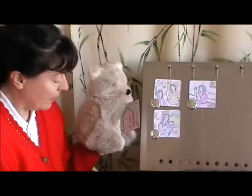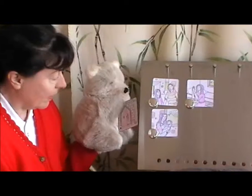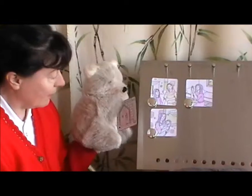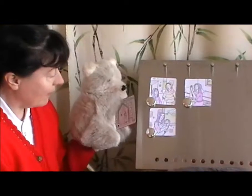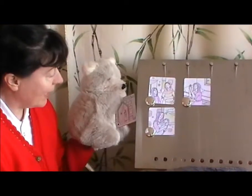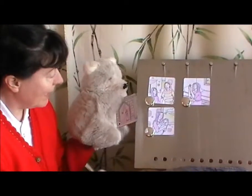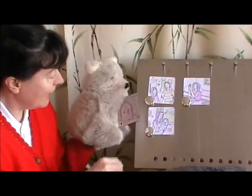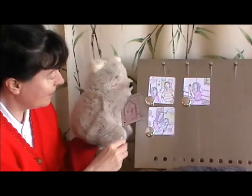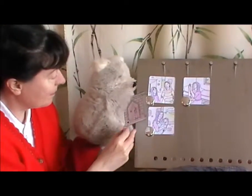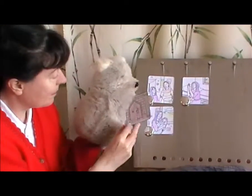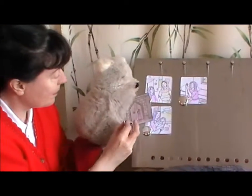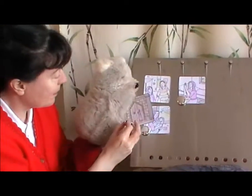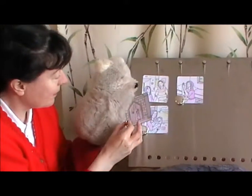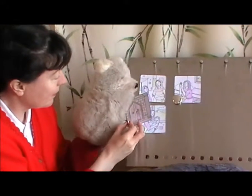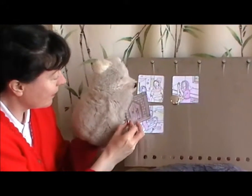of Hannah